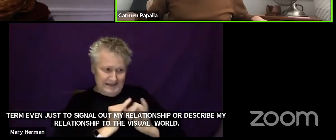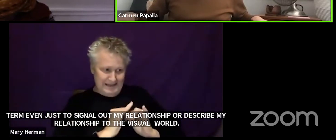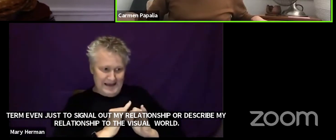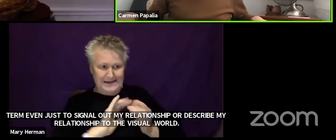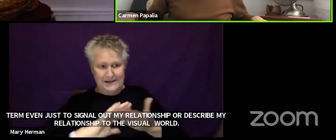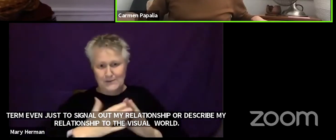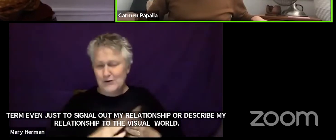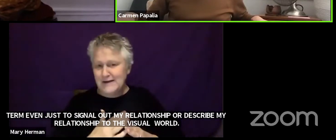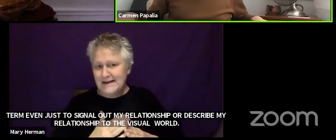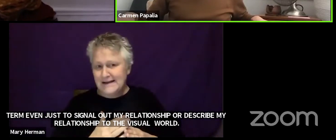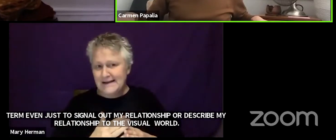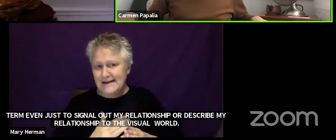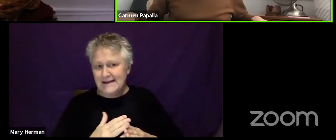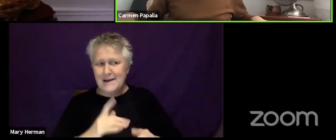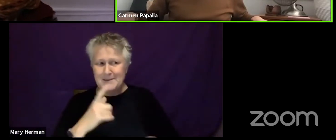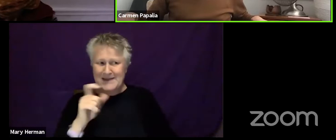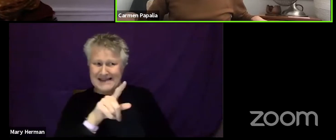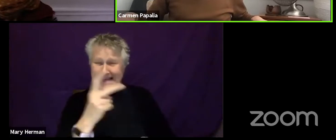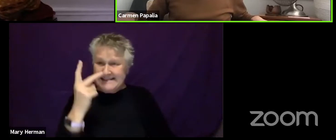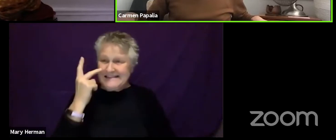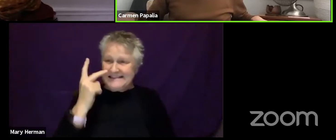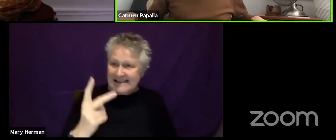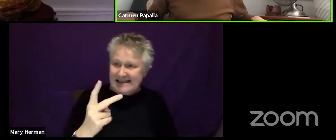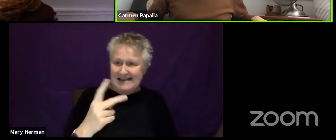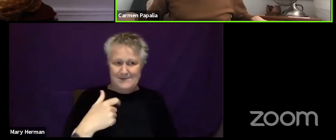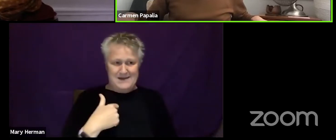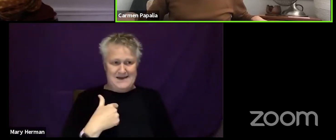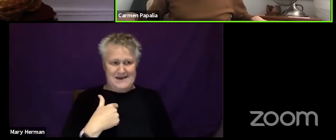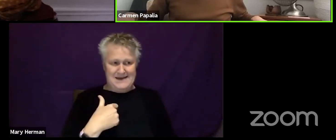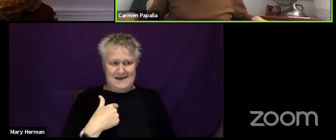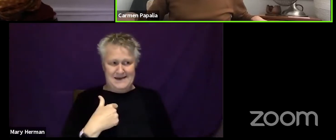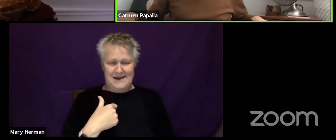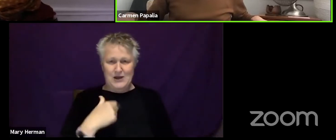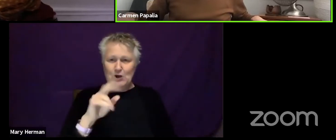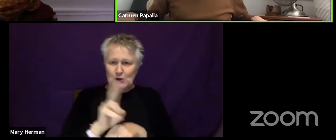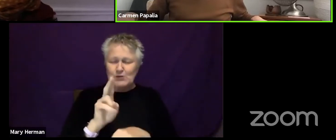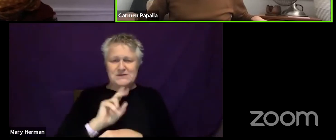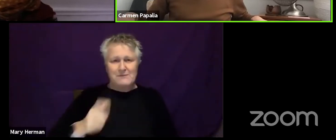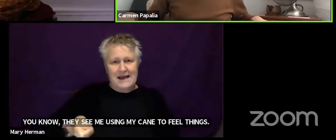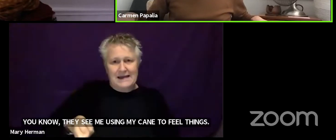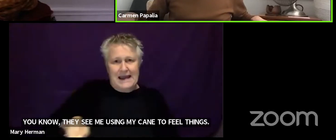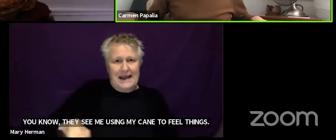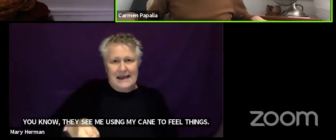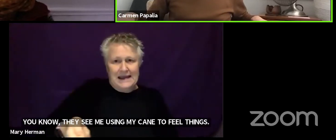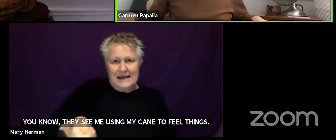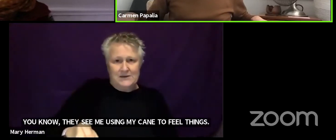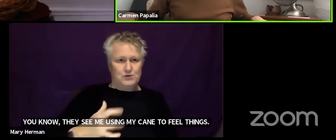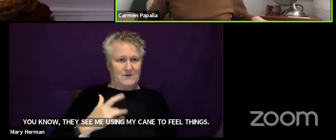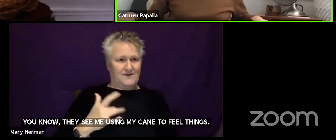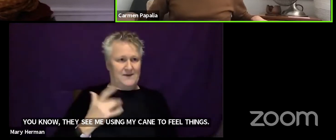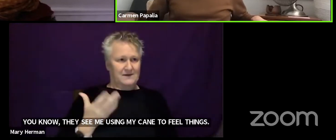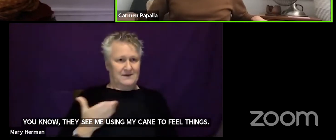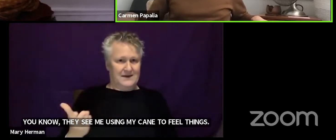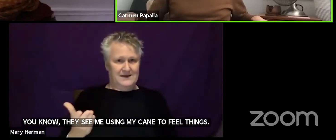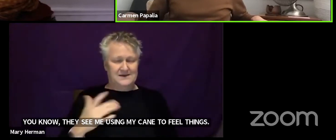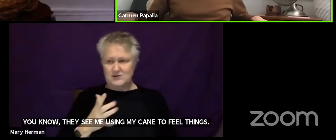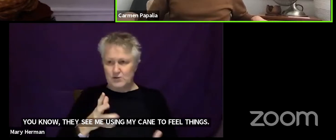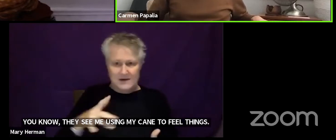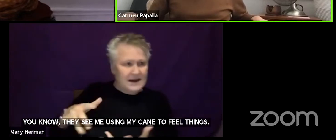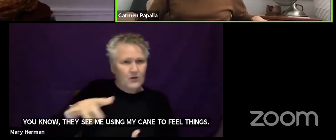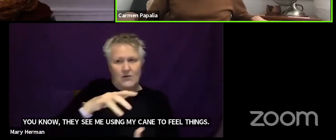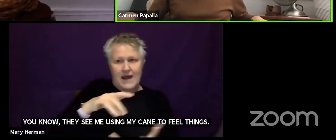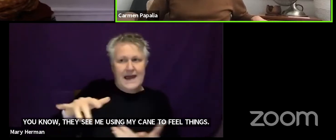my cane to feel things, and they understand that I navigate my surroundings with my